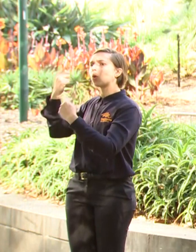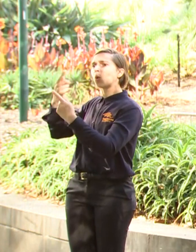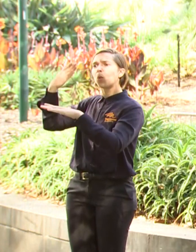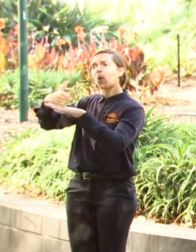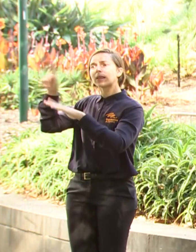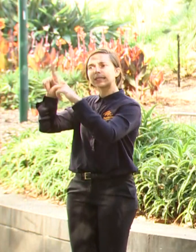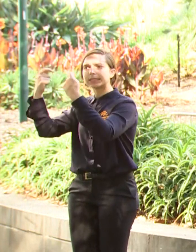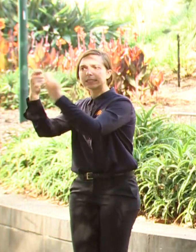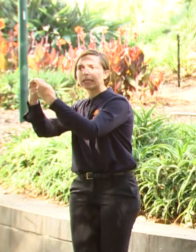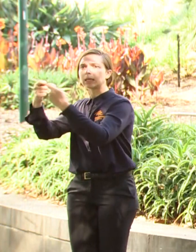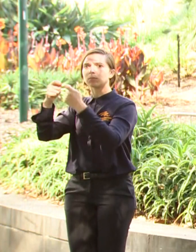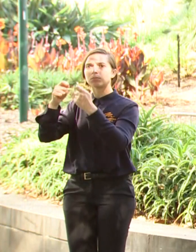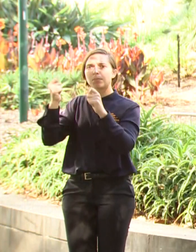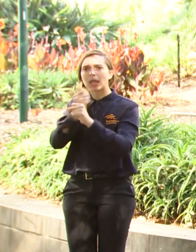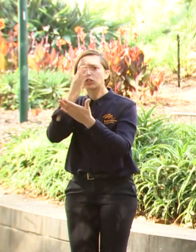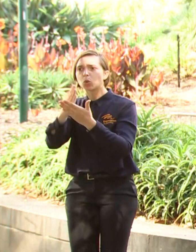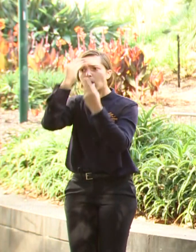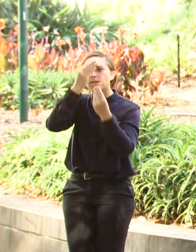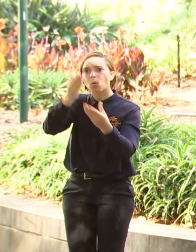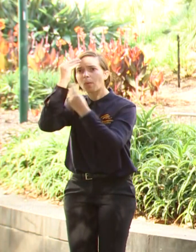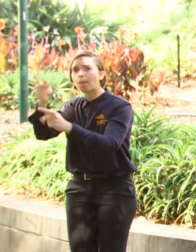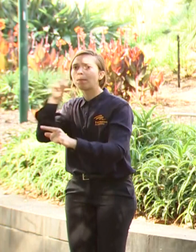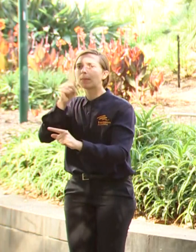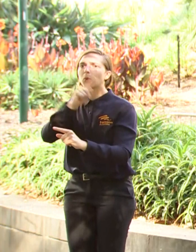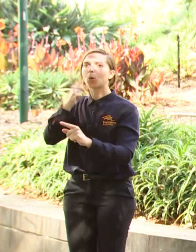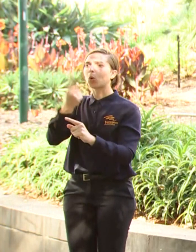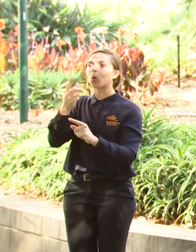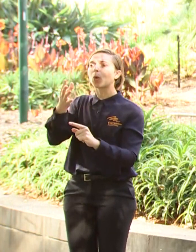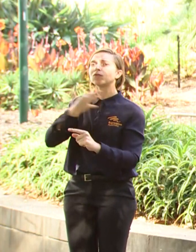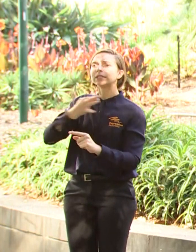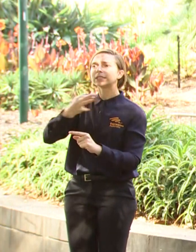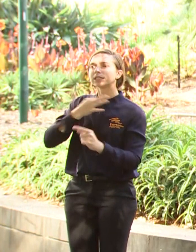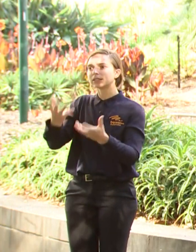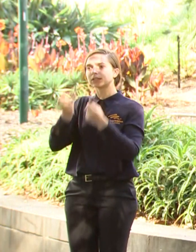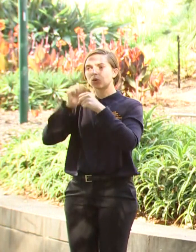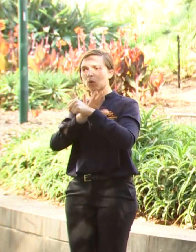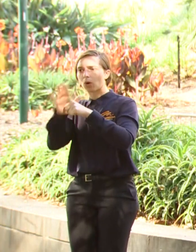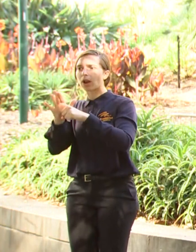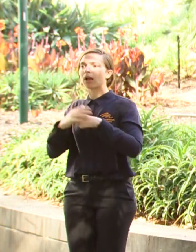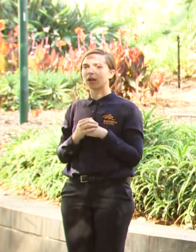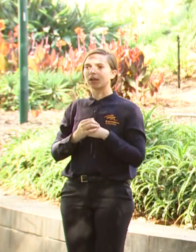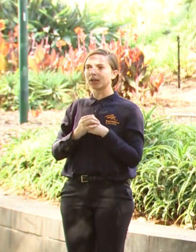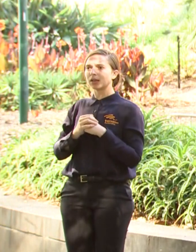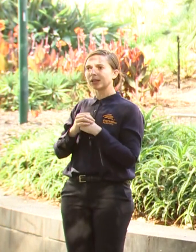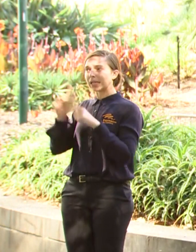equally, every day is an opportunity, and we are obliged to keep on improving. There's always things you can learn. As to the